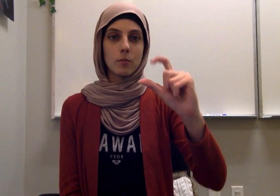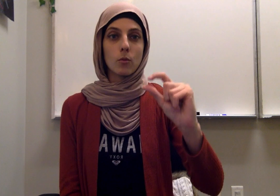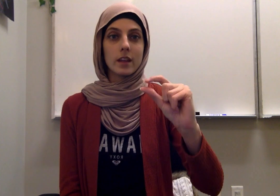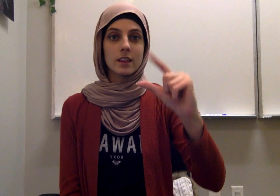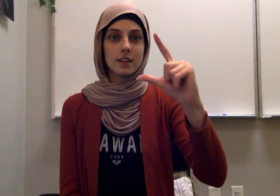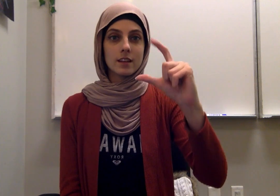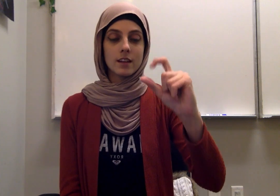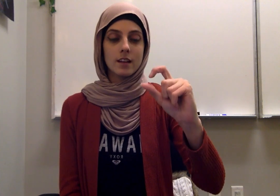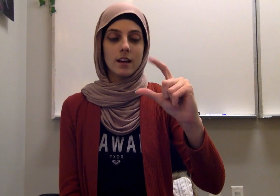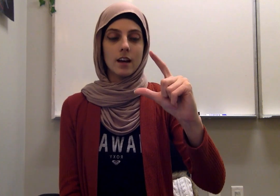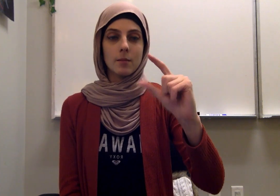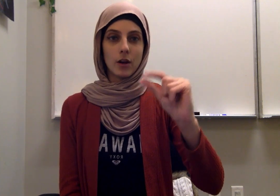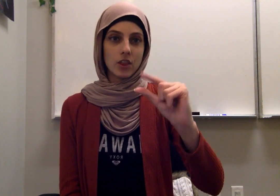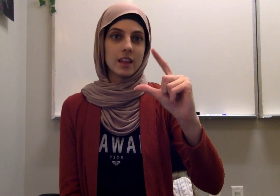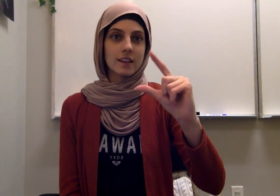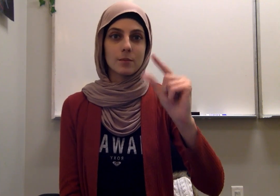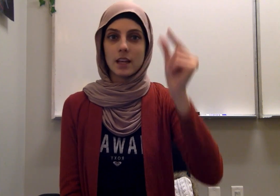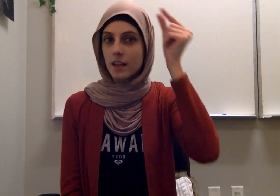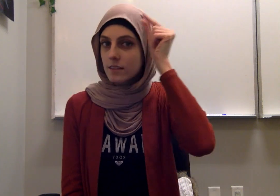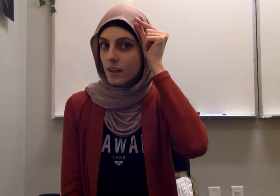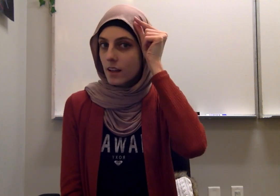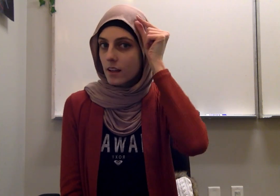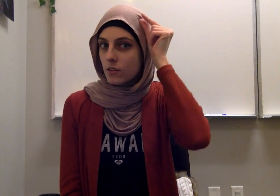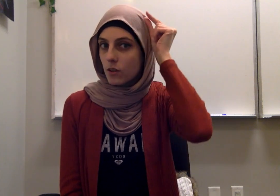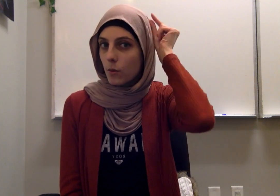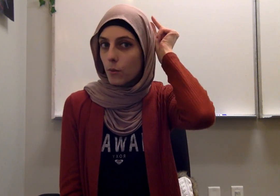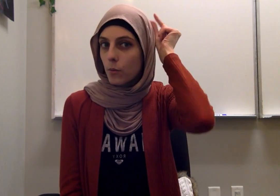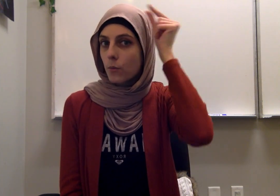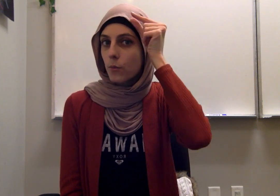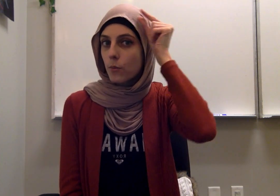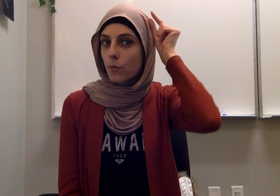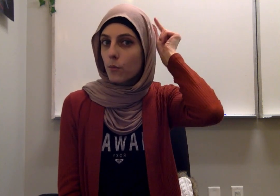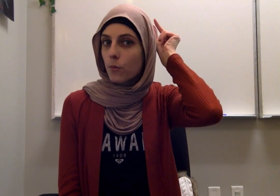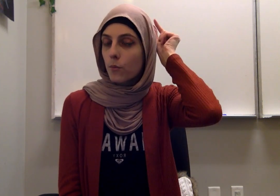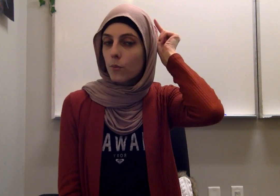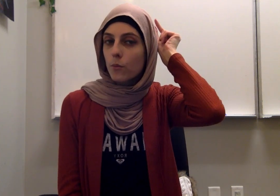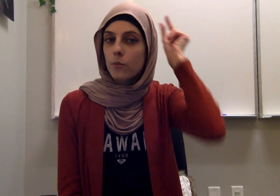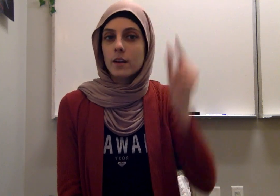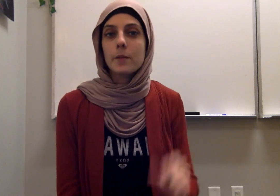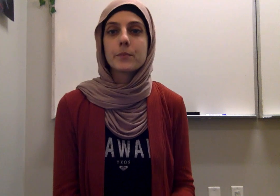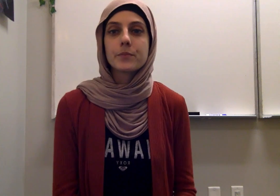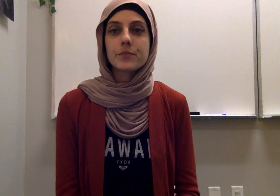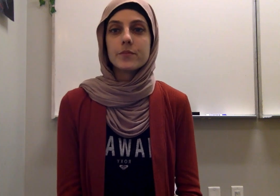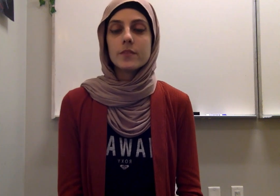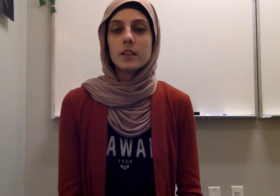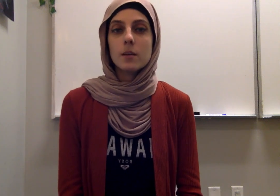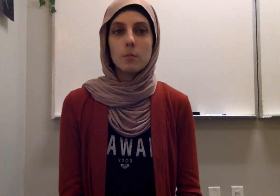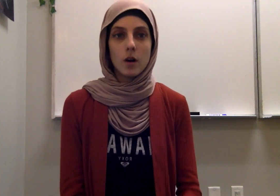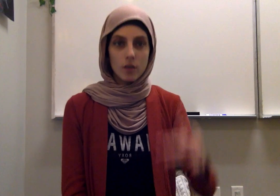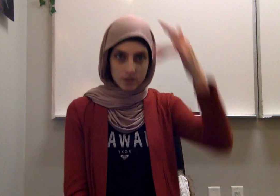width, how thick something is. So, okay. Bald,